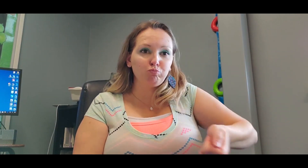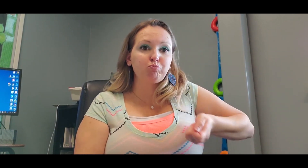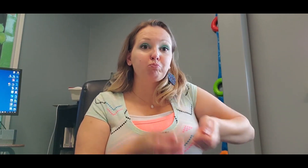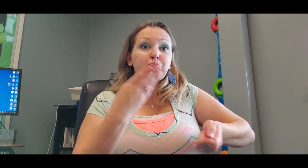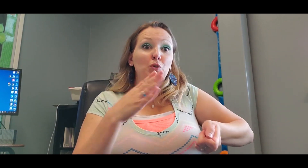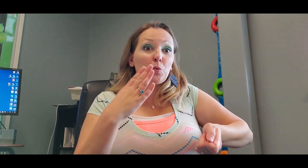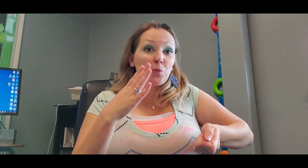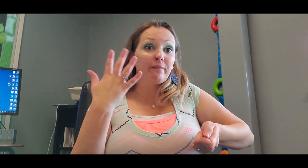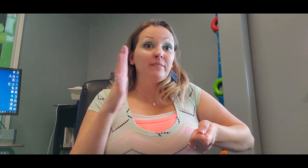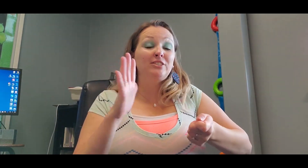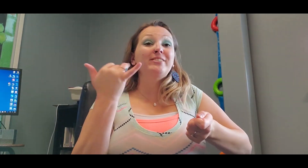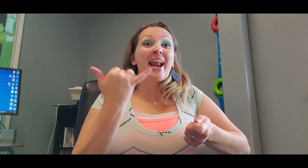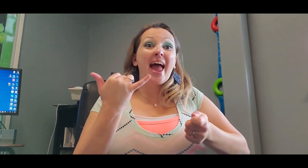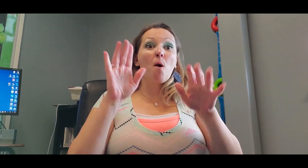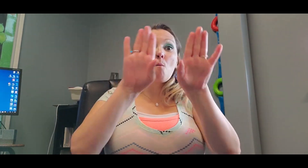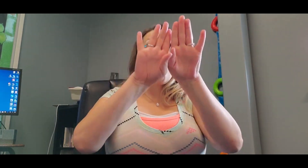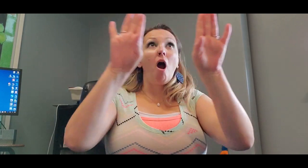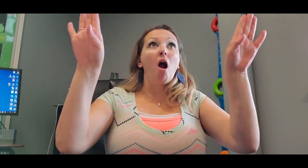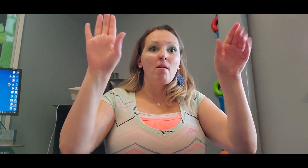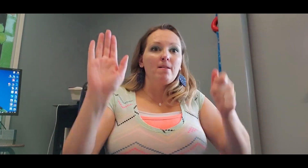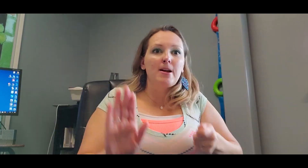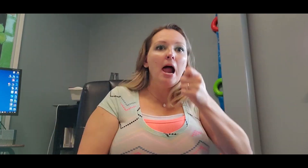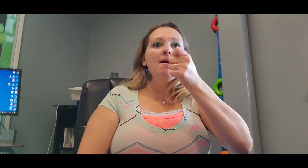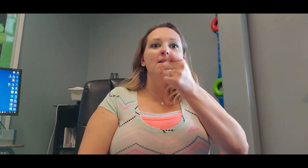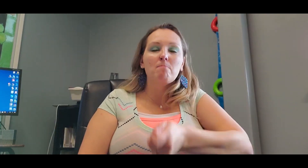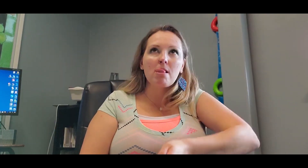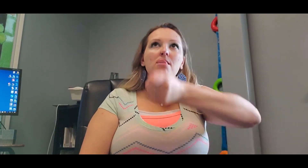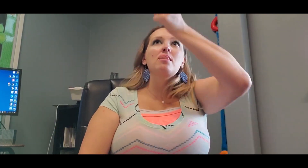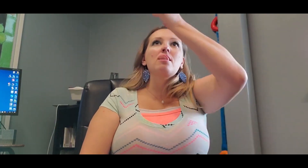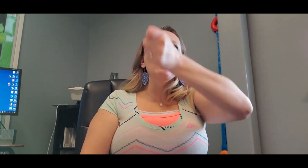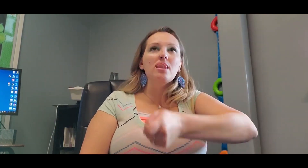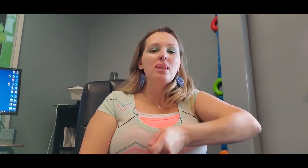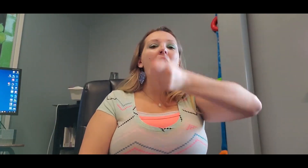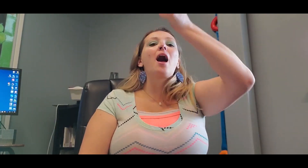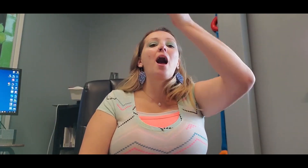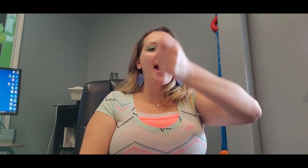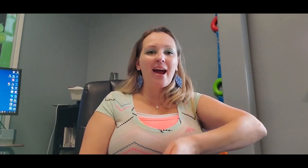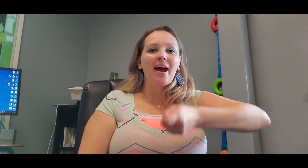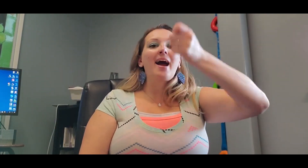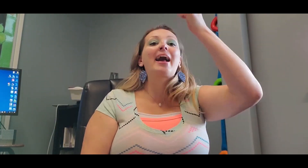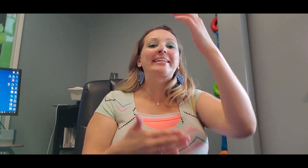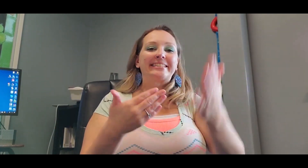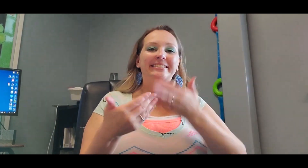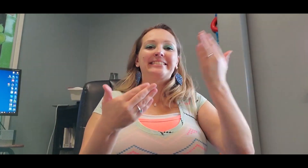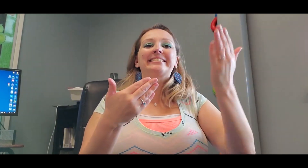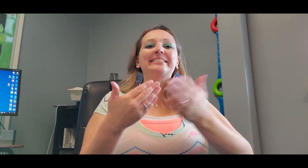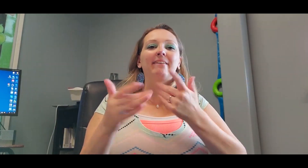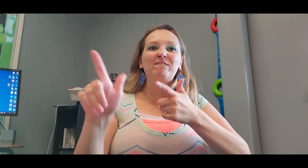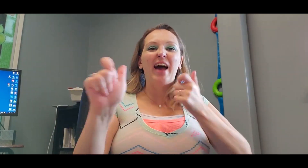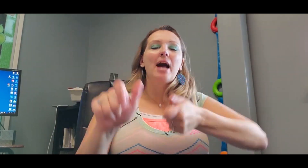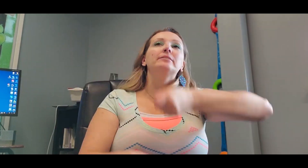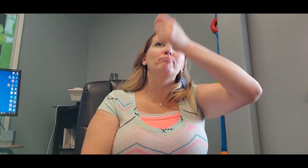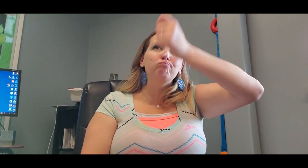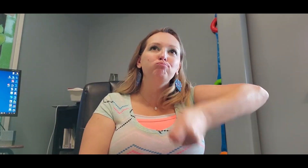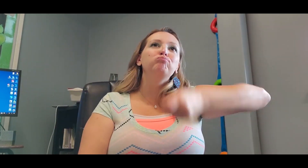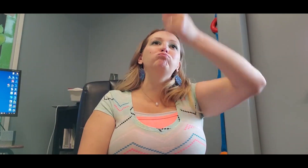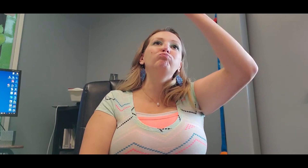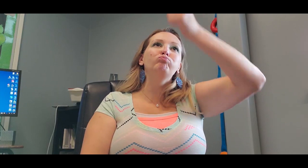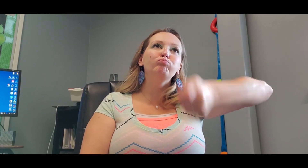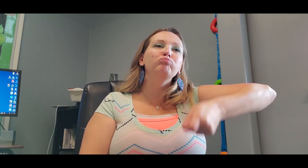He runs it in the blue paint in the tray, and then he's able to roll it on the wall. And it's so much easier and faster